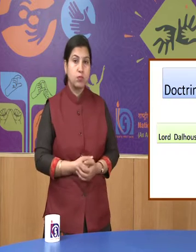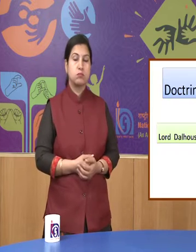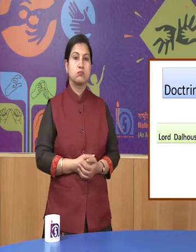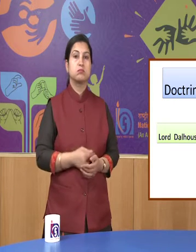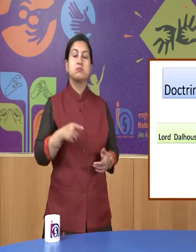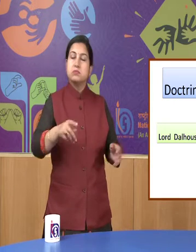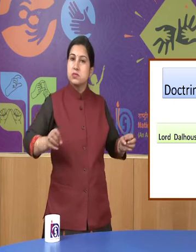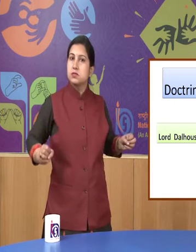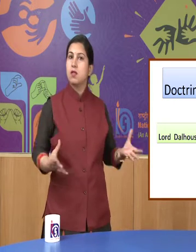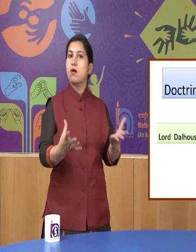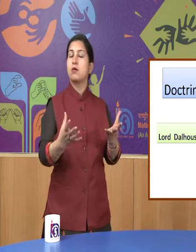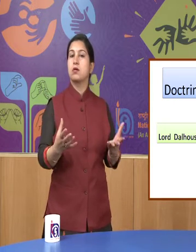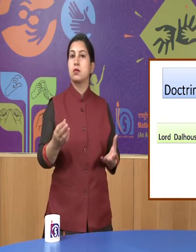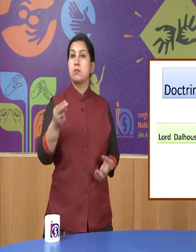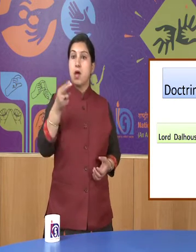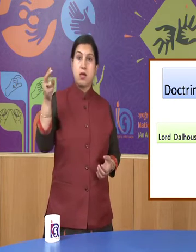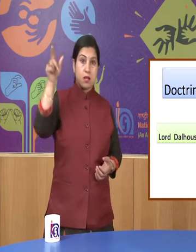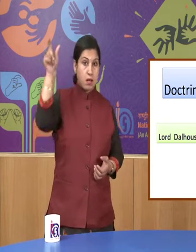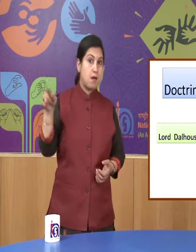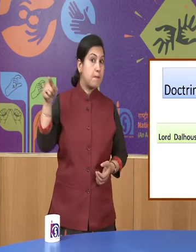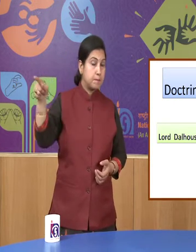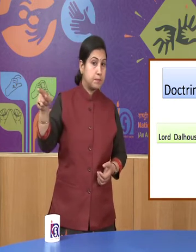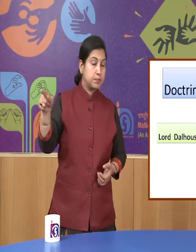It was started by Lord